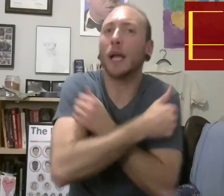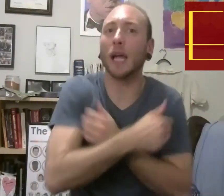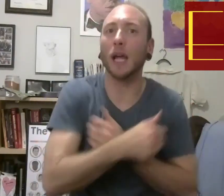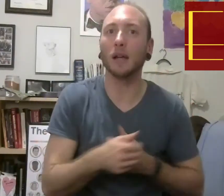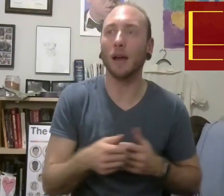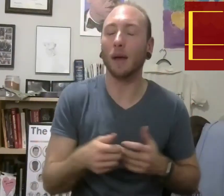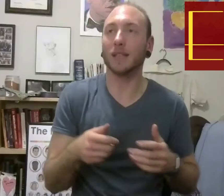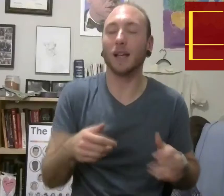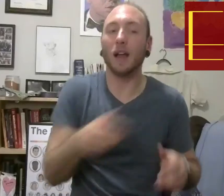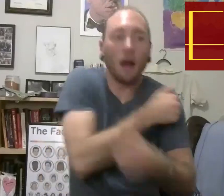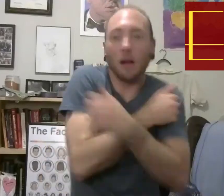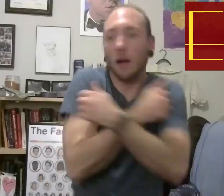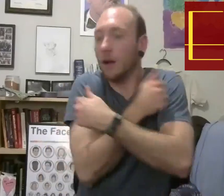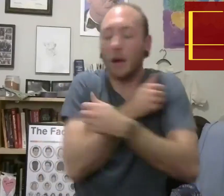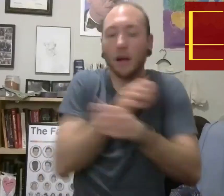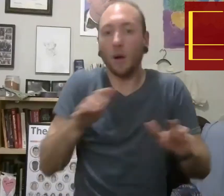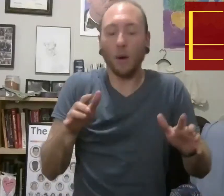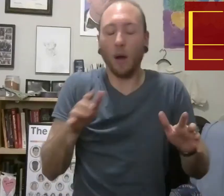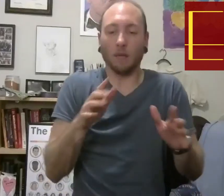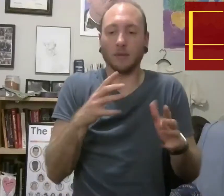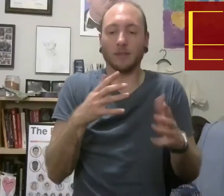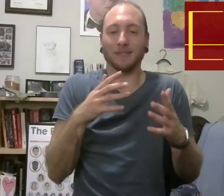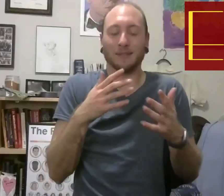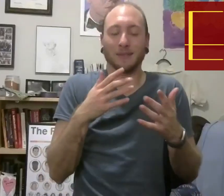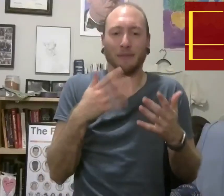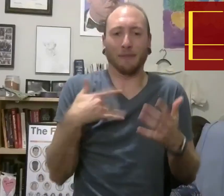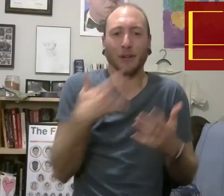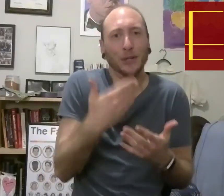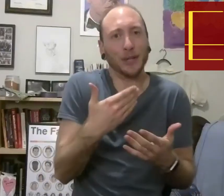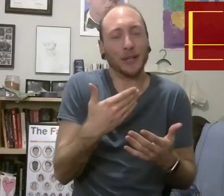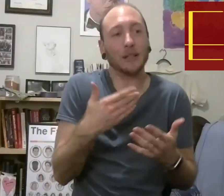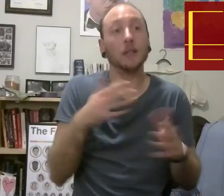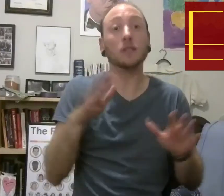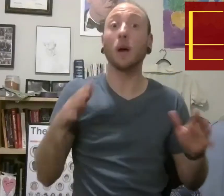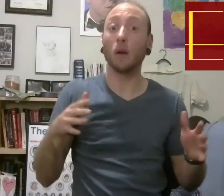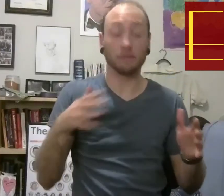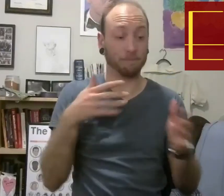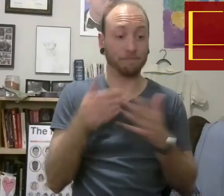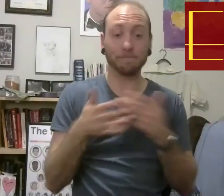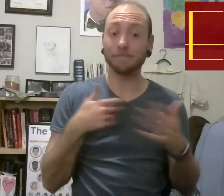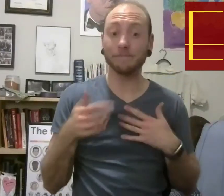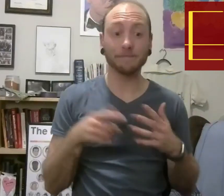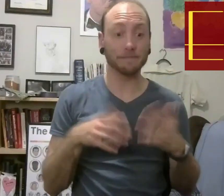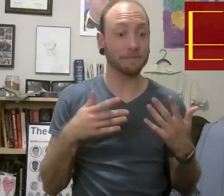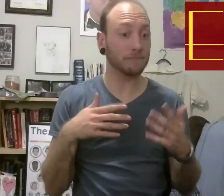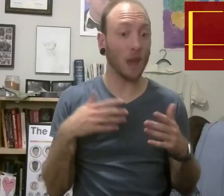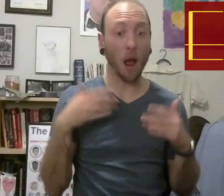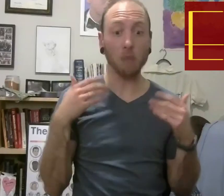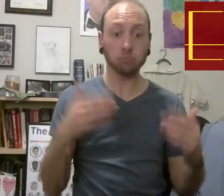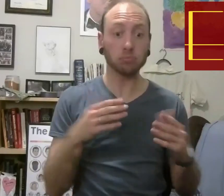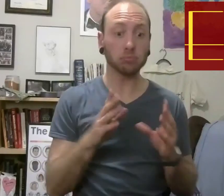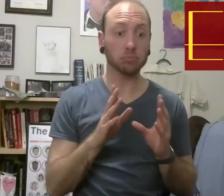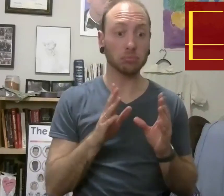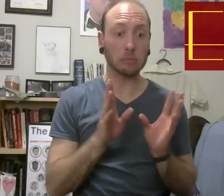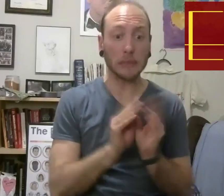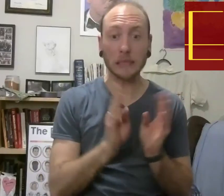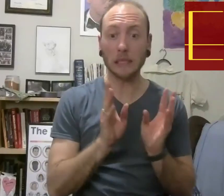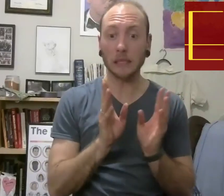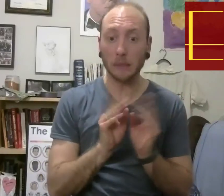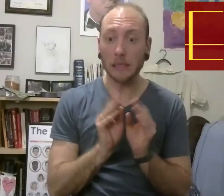Um, so I started going to more meetings, and I got a sponsor who was